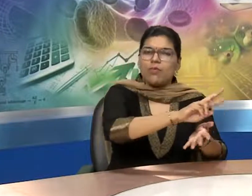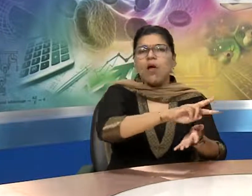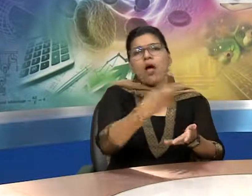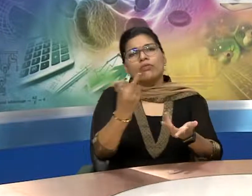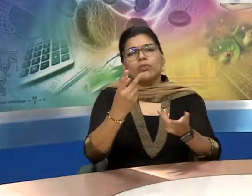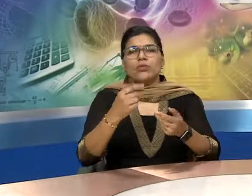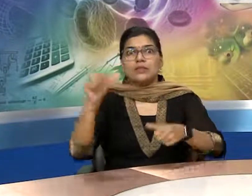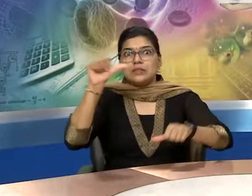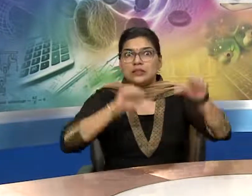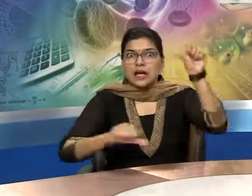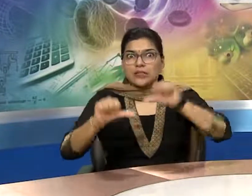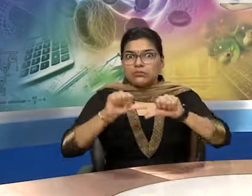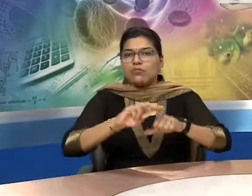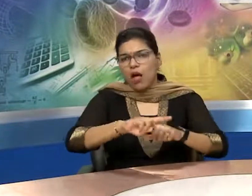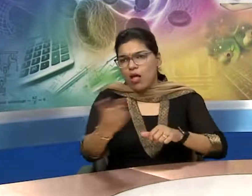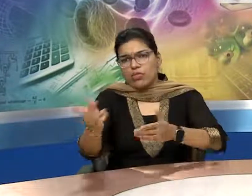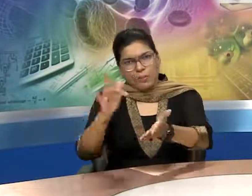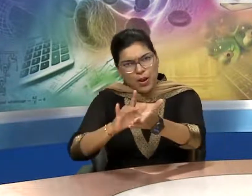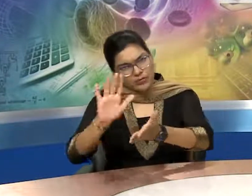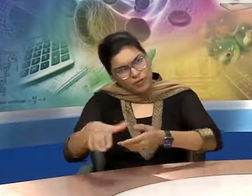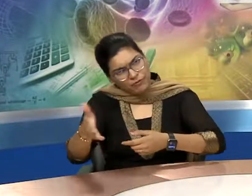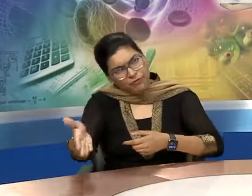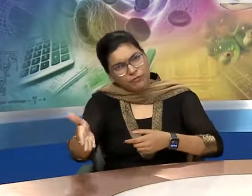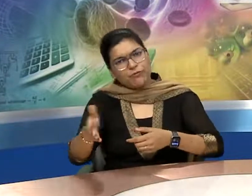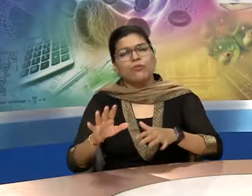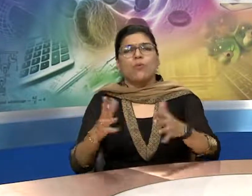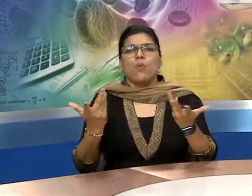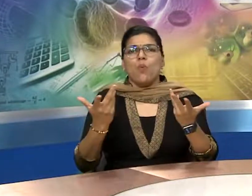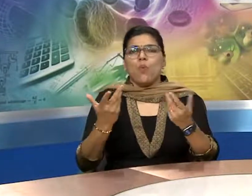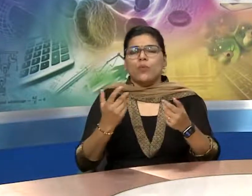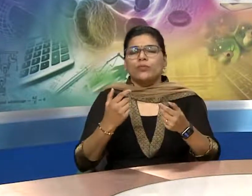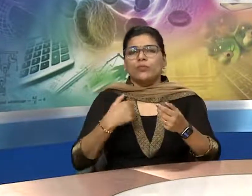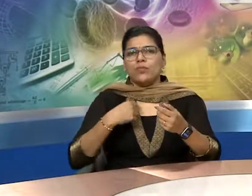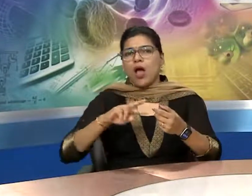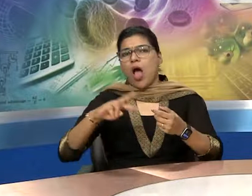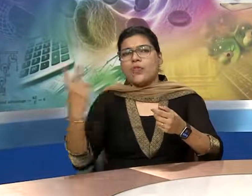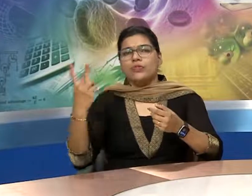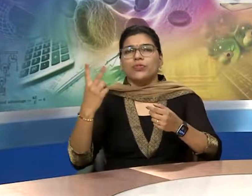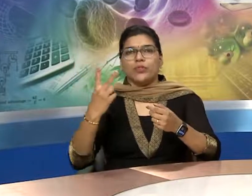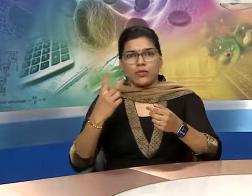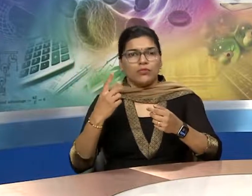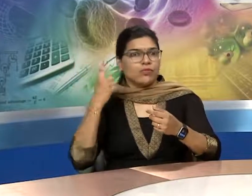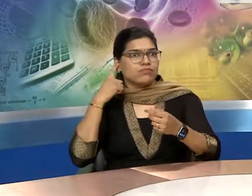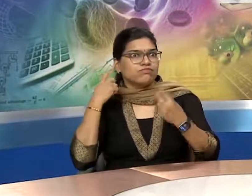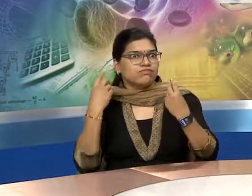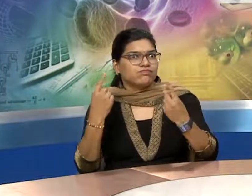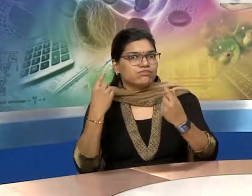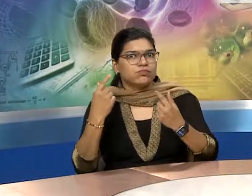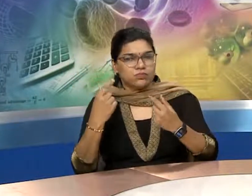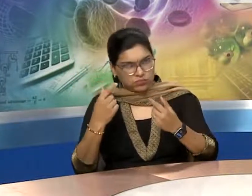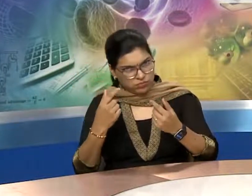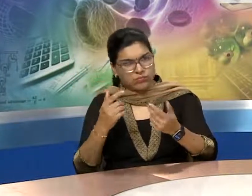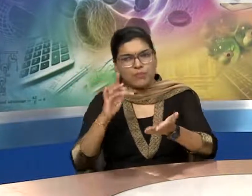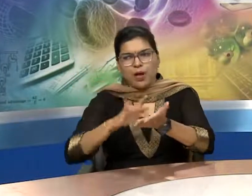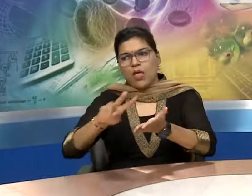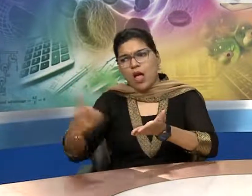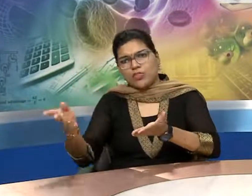Source can be considered as a place. From which place means from which